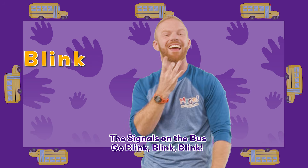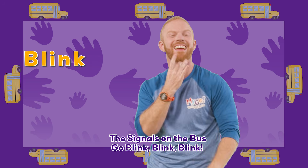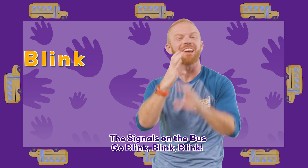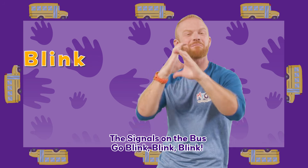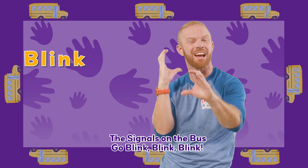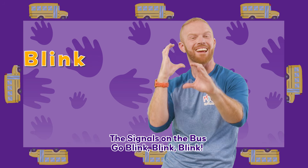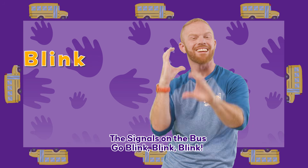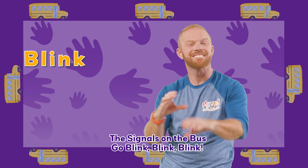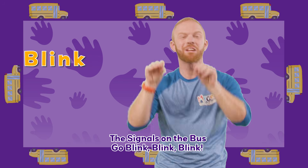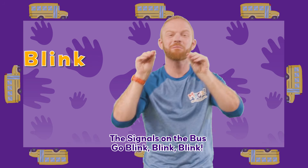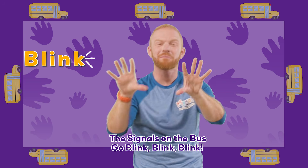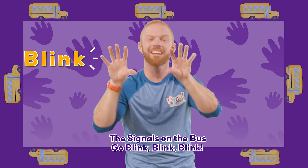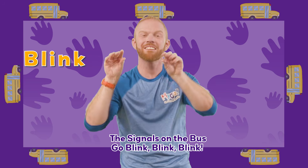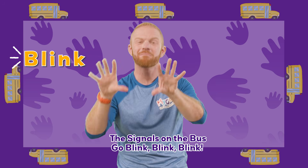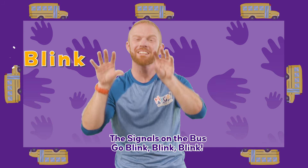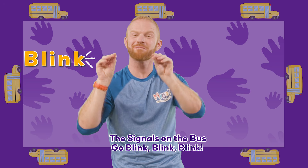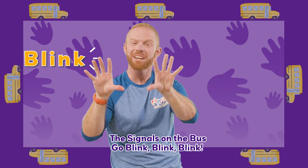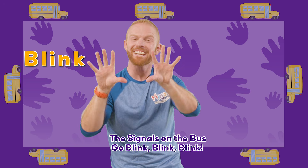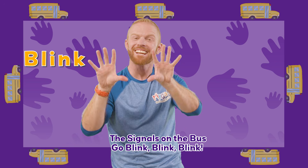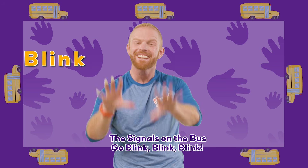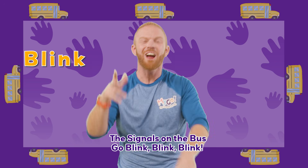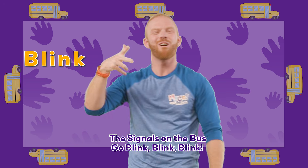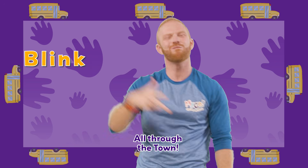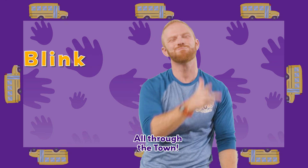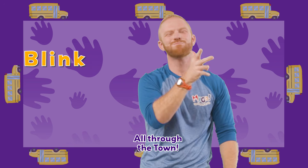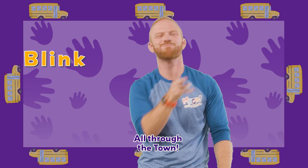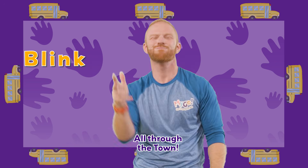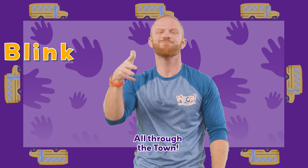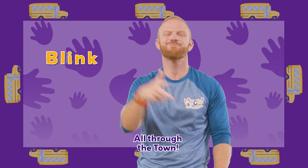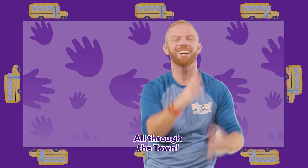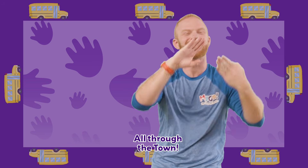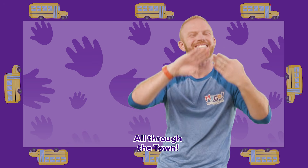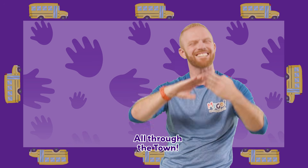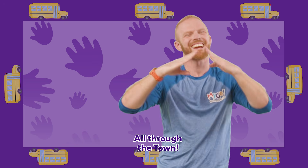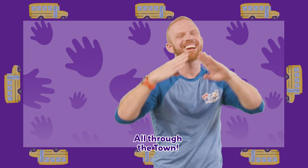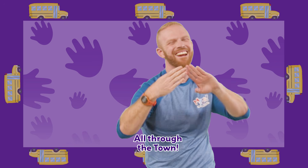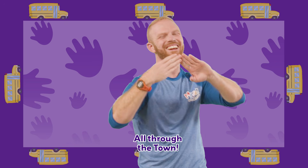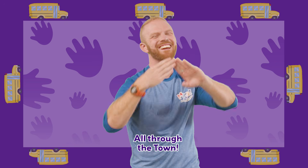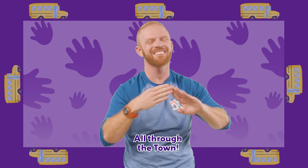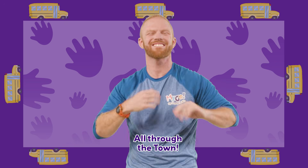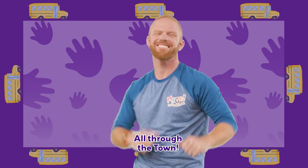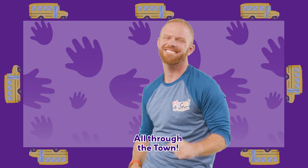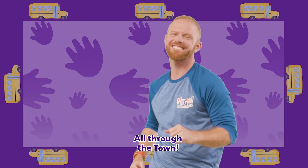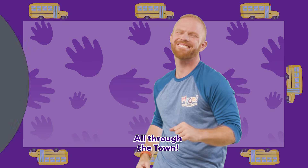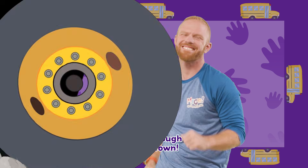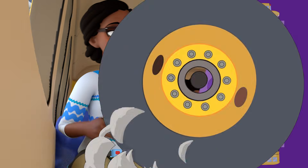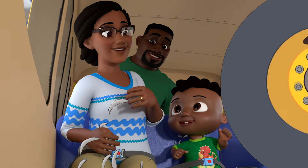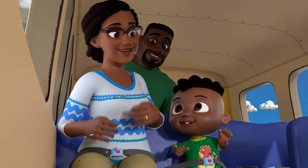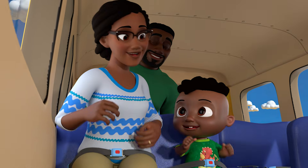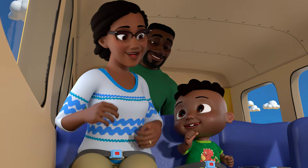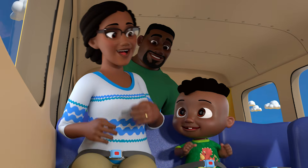The signals on the bus go blink, blink, blink, all through the town.